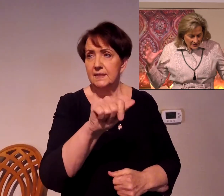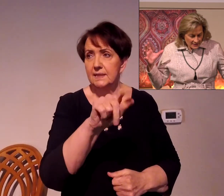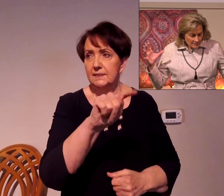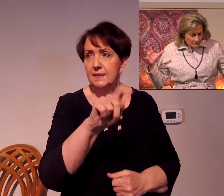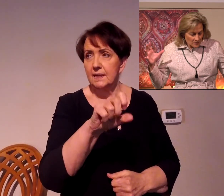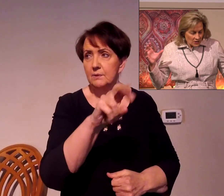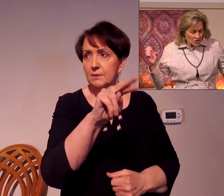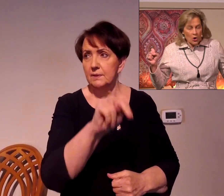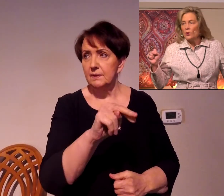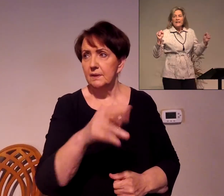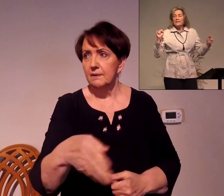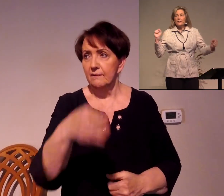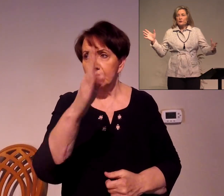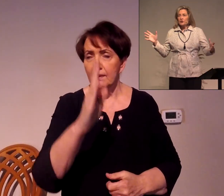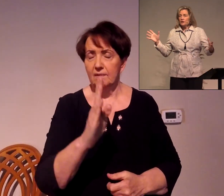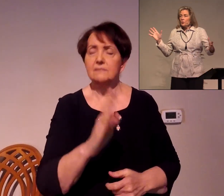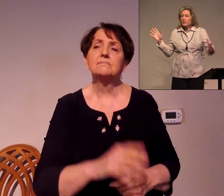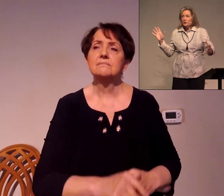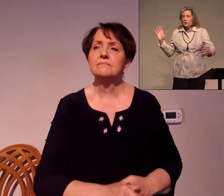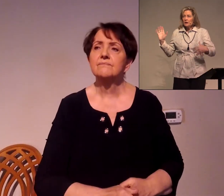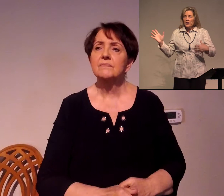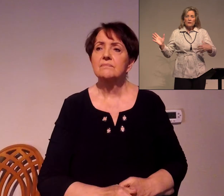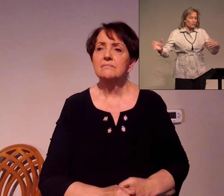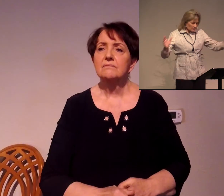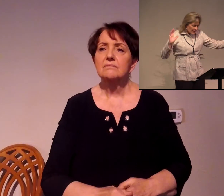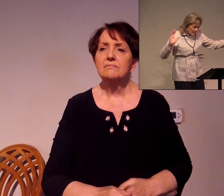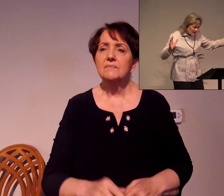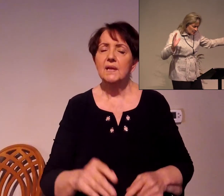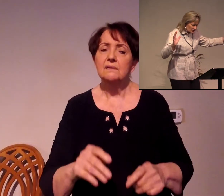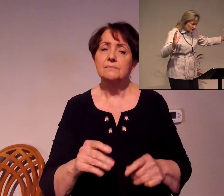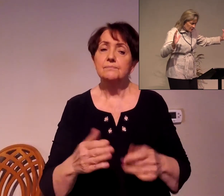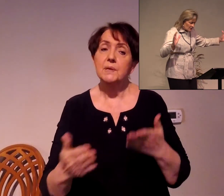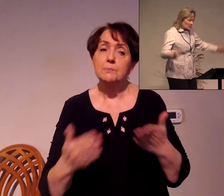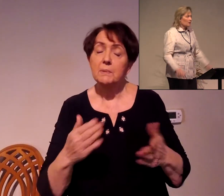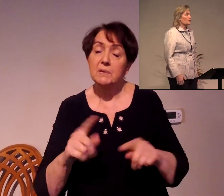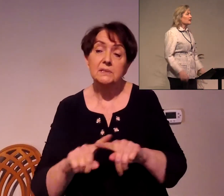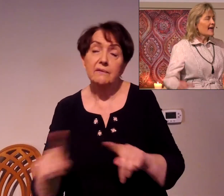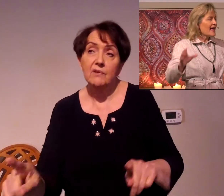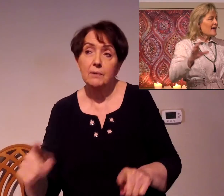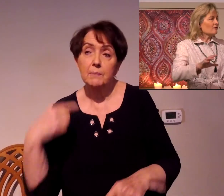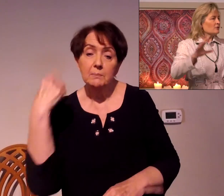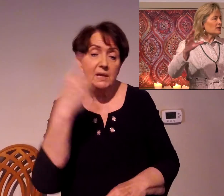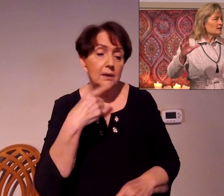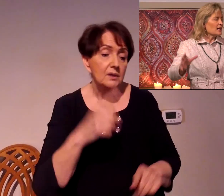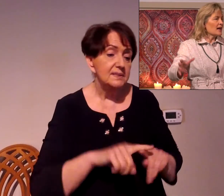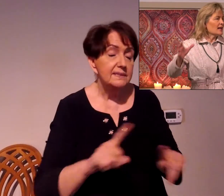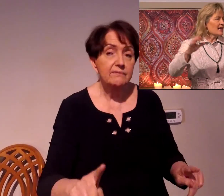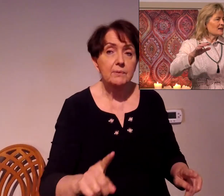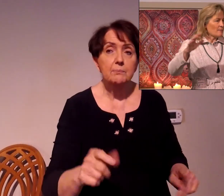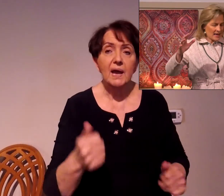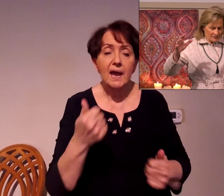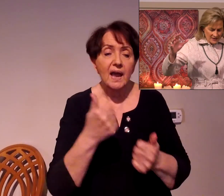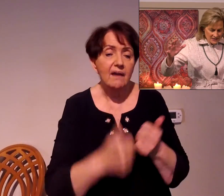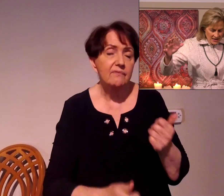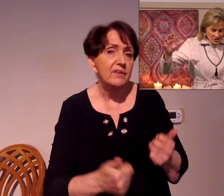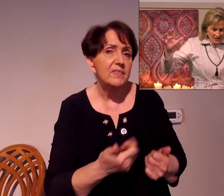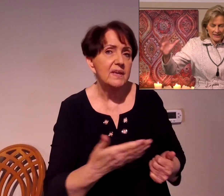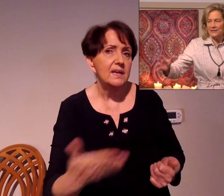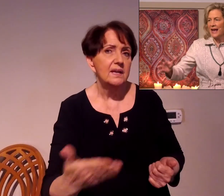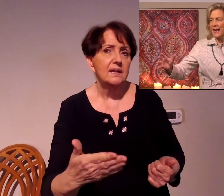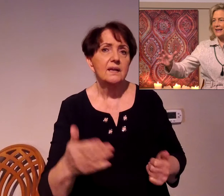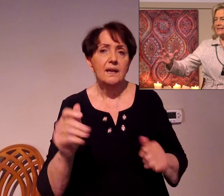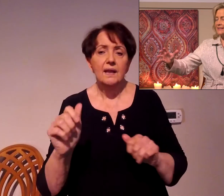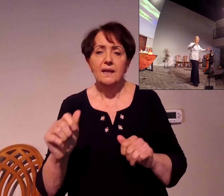about this. So it differs to one degree or other. They may look different, but everything in a